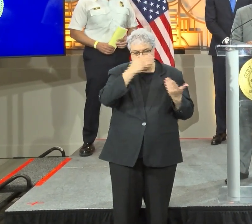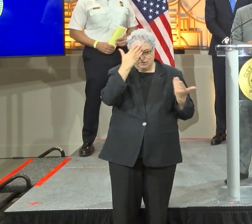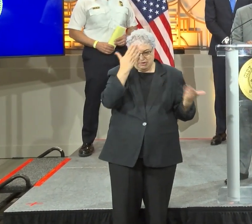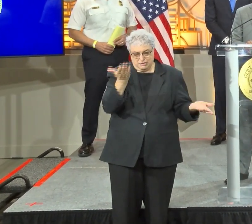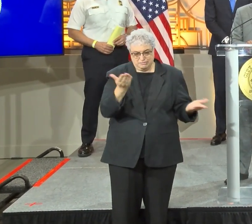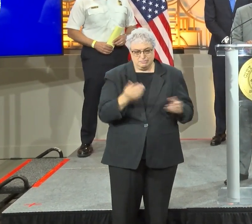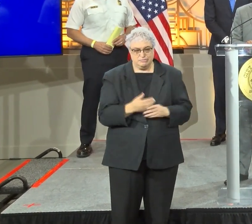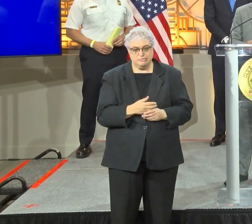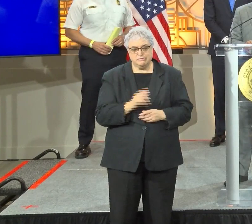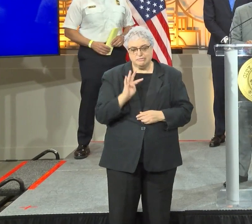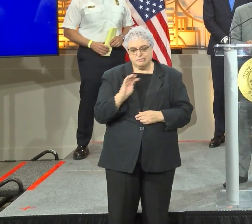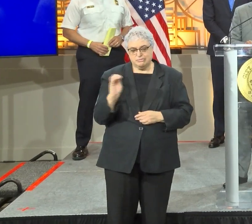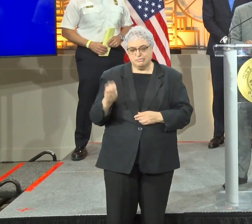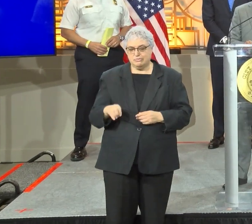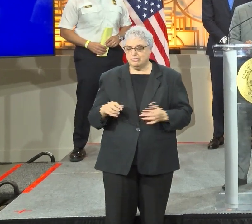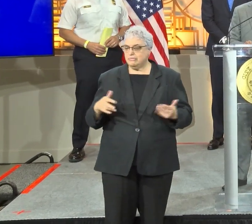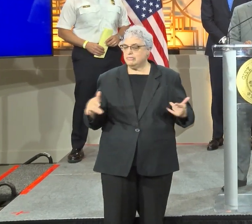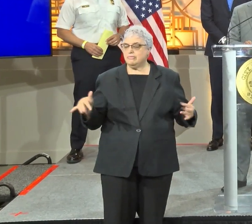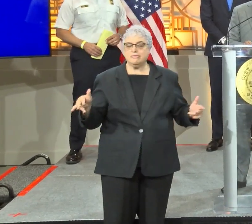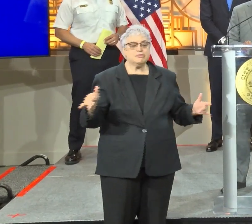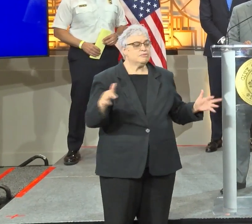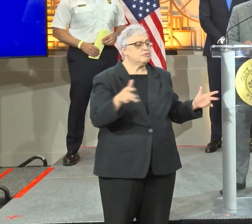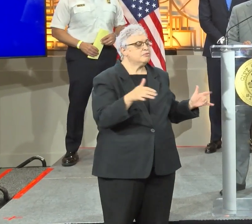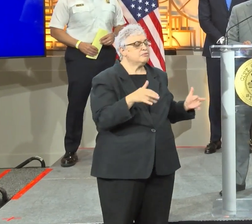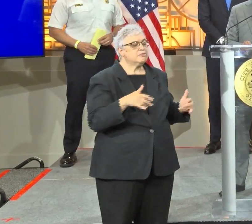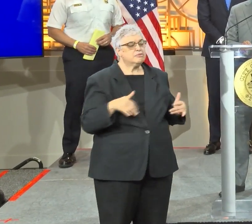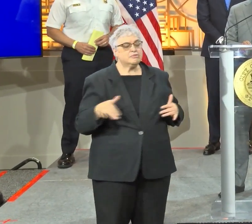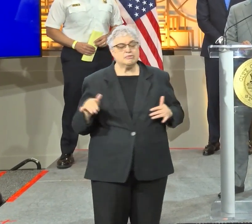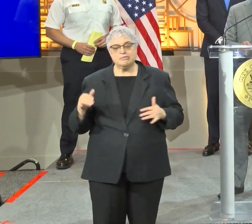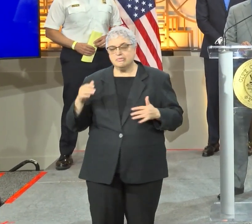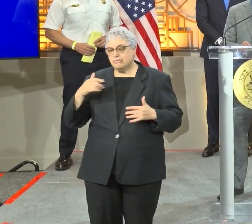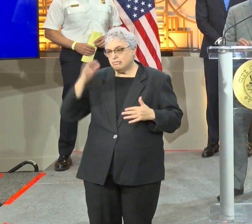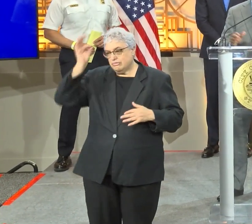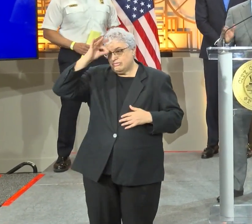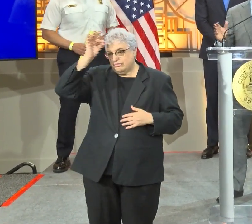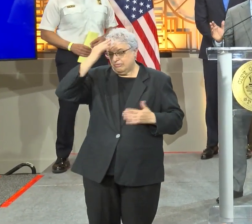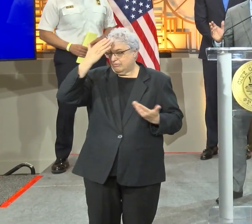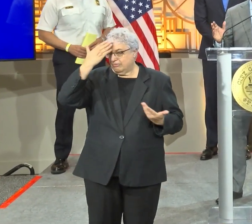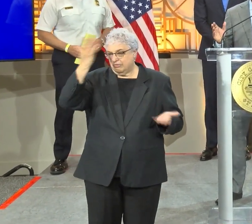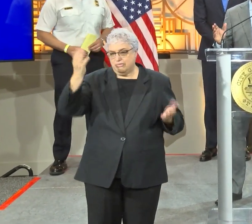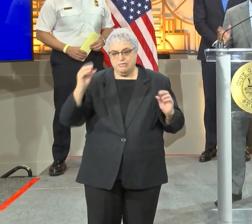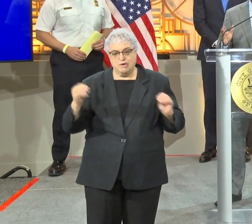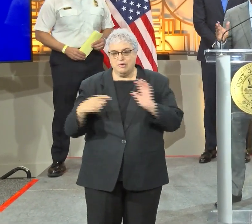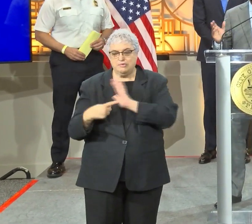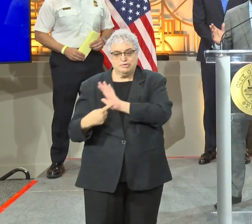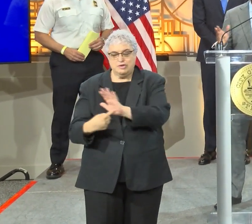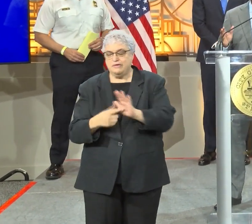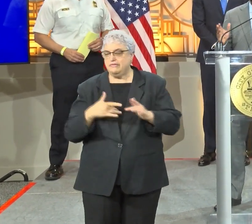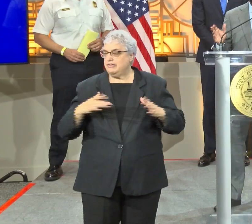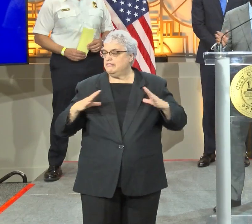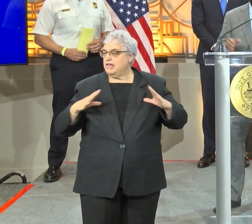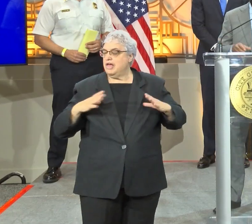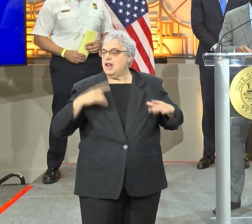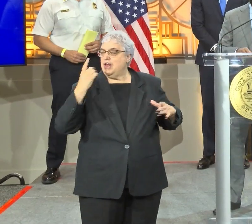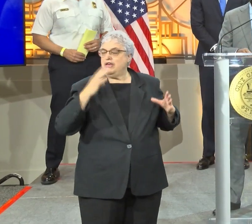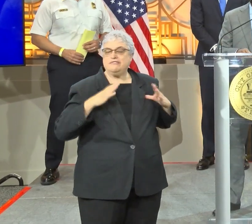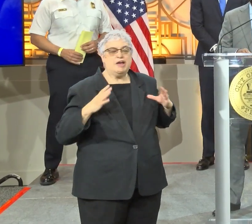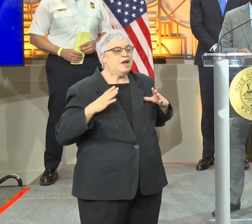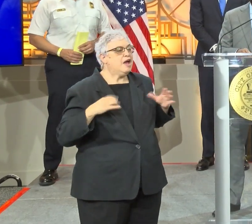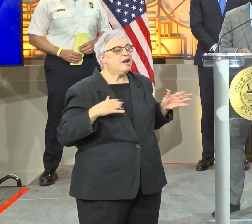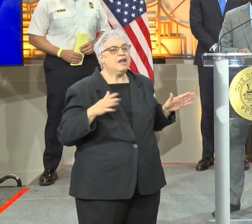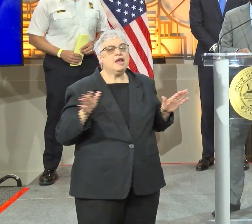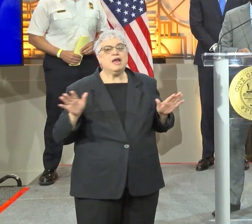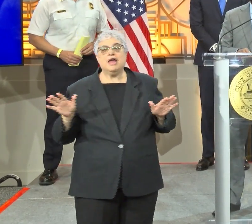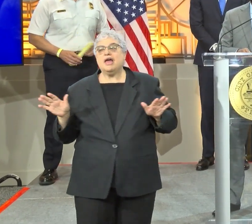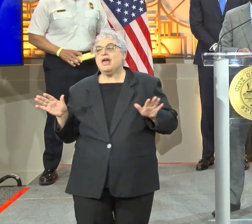40% of people who are walking around in the city of Houston are without symptoms, no symptoms at all, feel fine, look great,